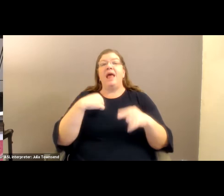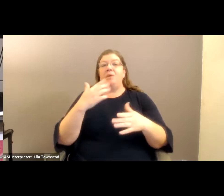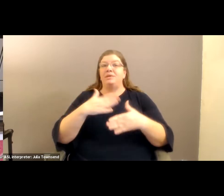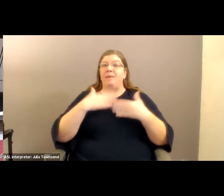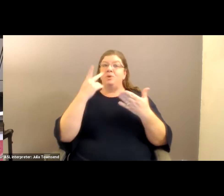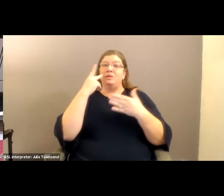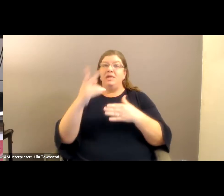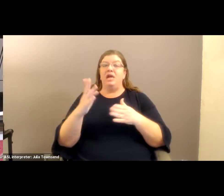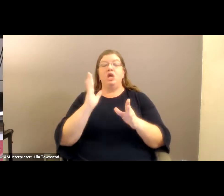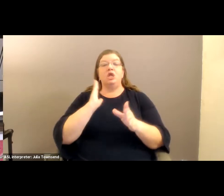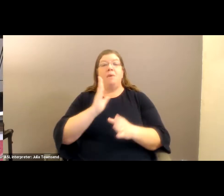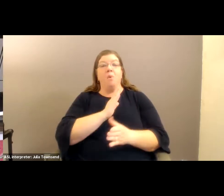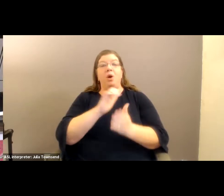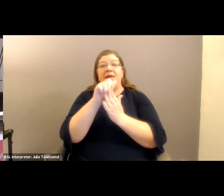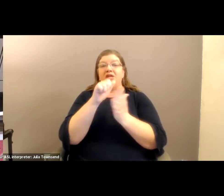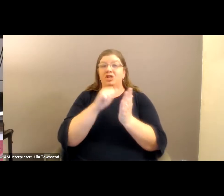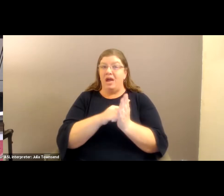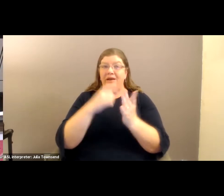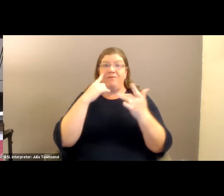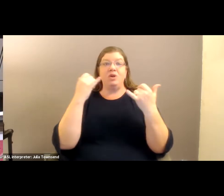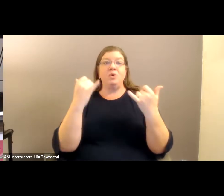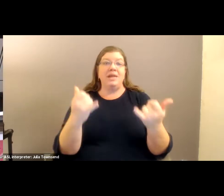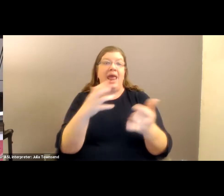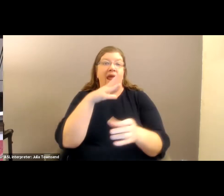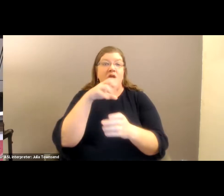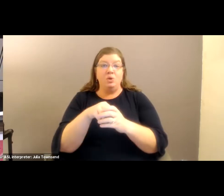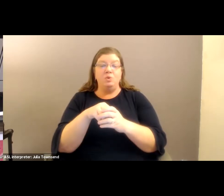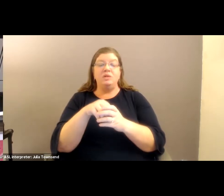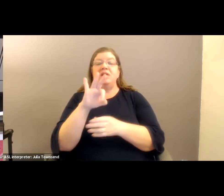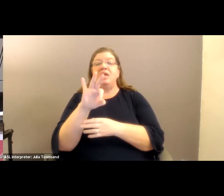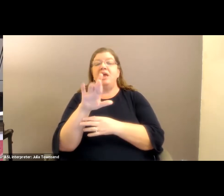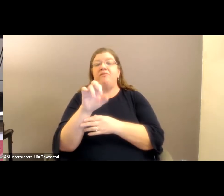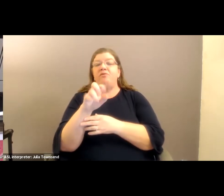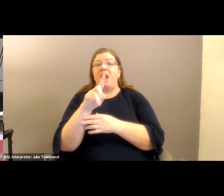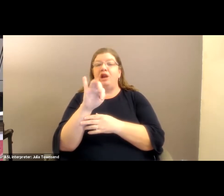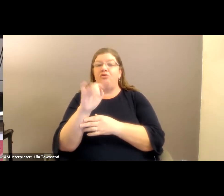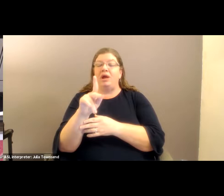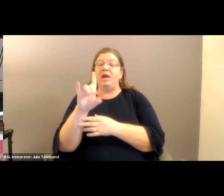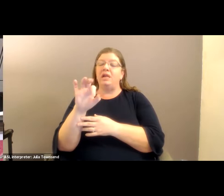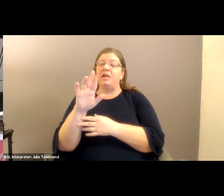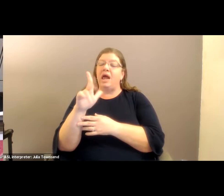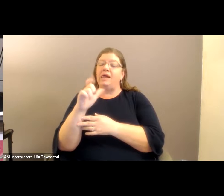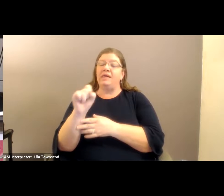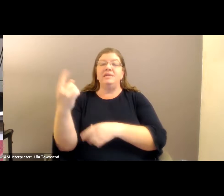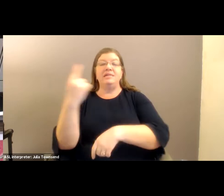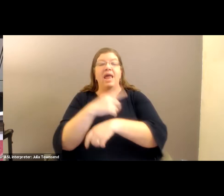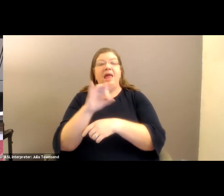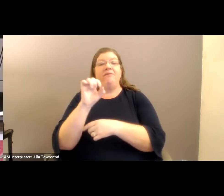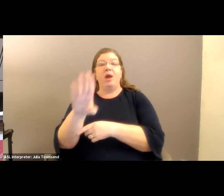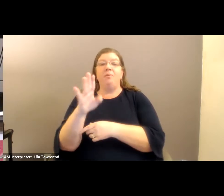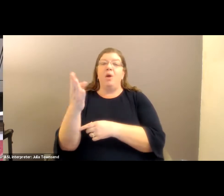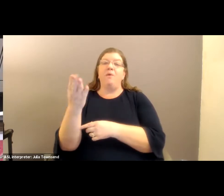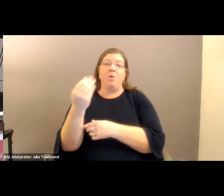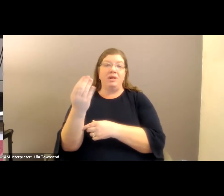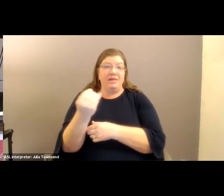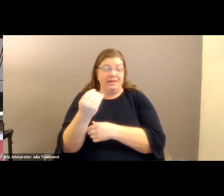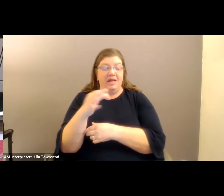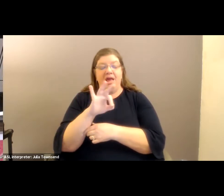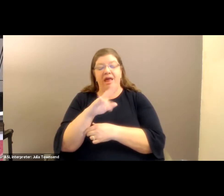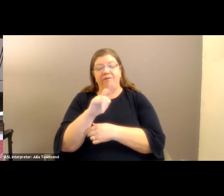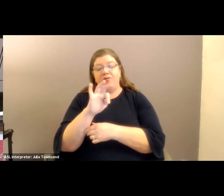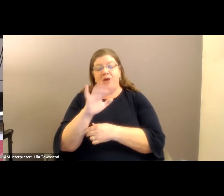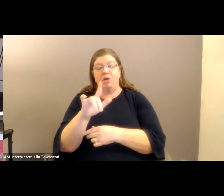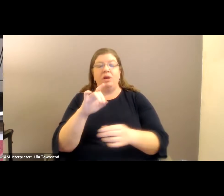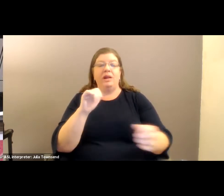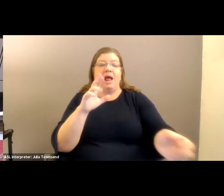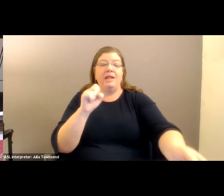that the board agenda for today includes Frederick Douglass Day on February 14th. Frederick Douglass, who